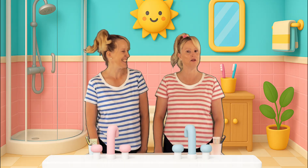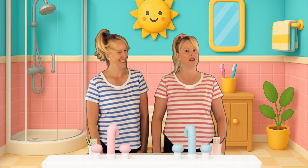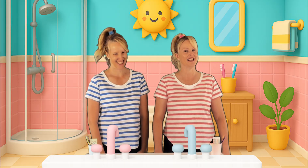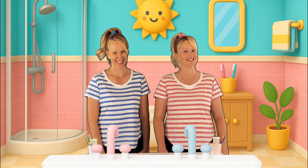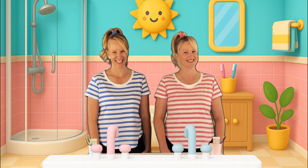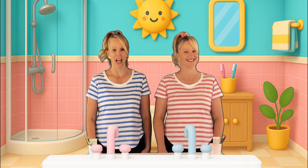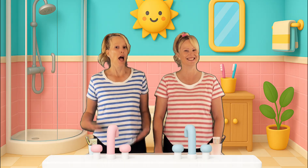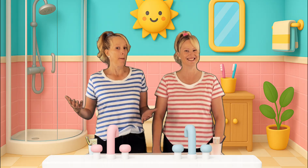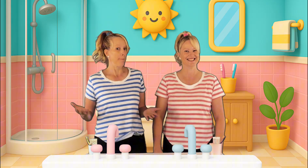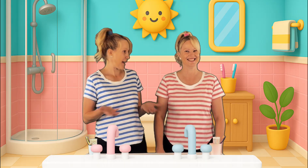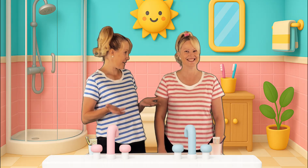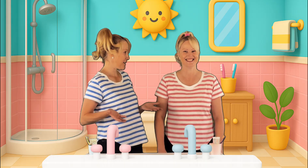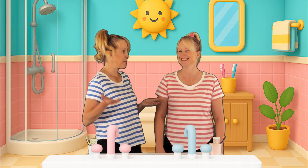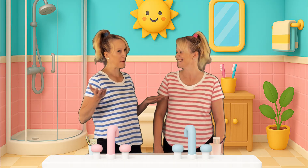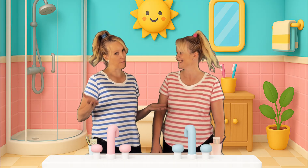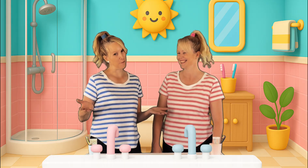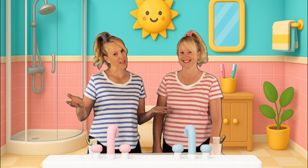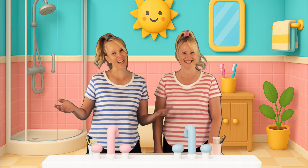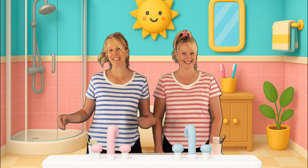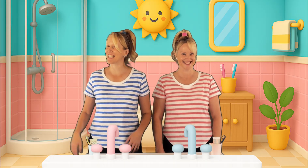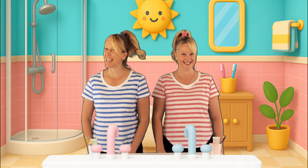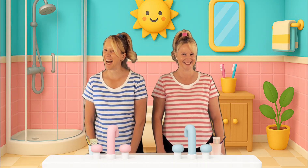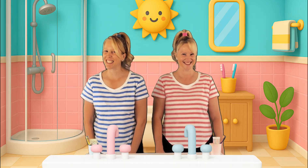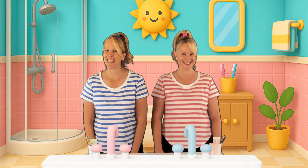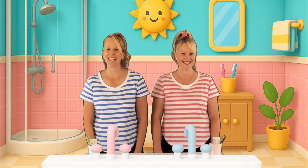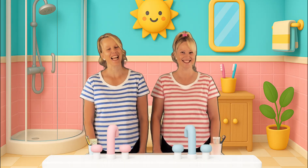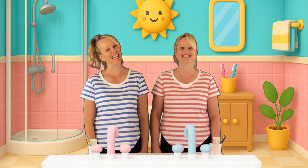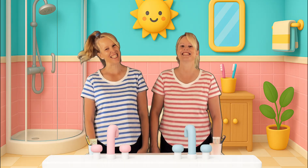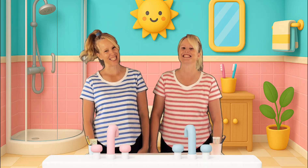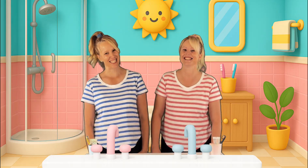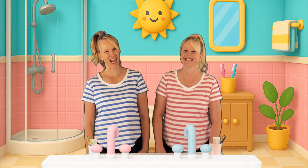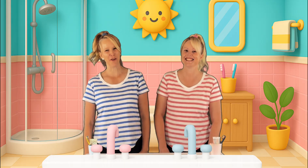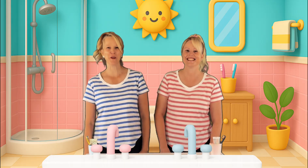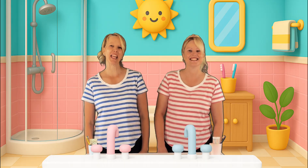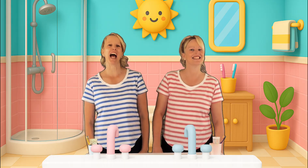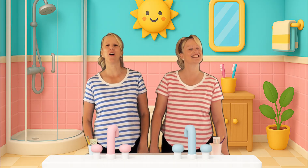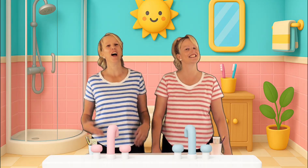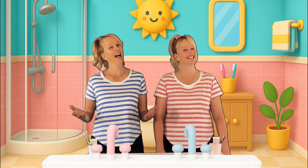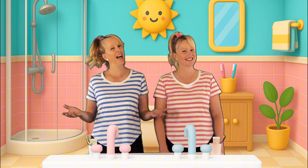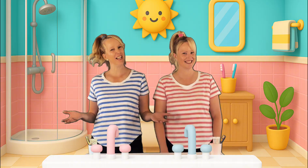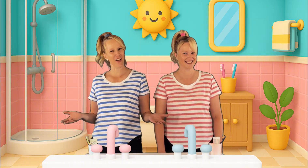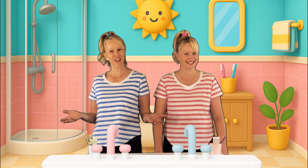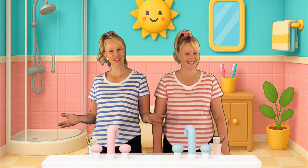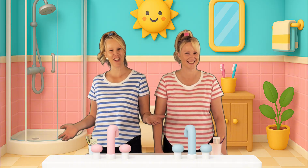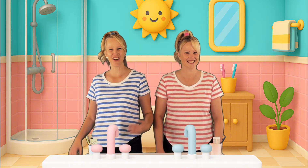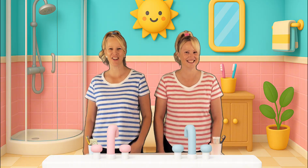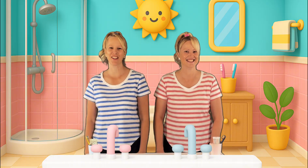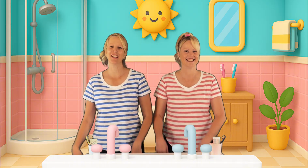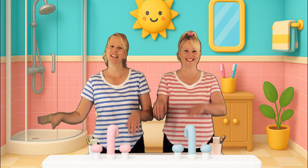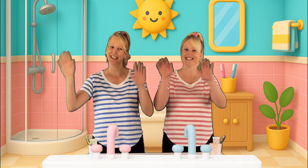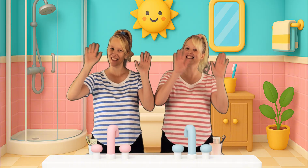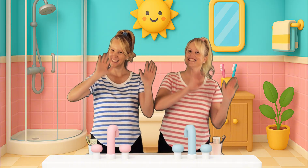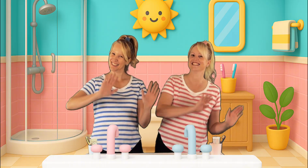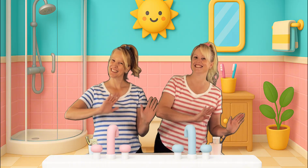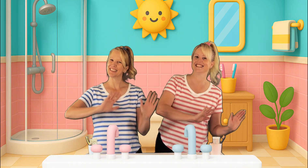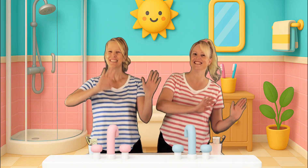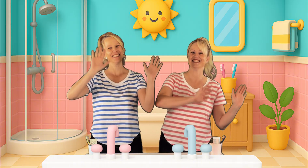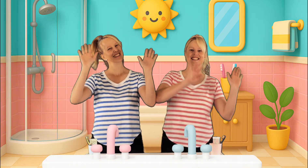healthy. But before we get started, let's start with our hello song.